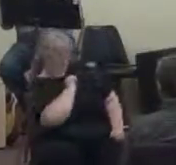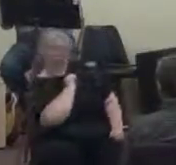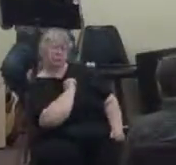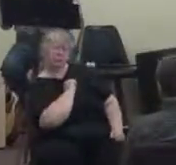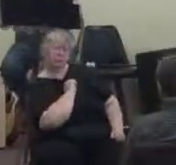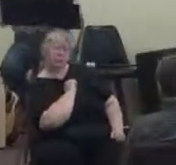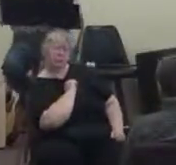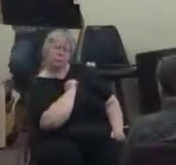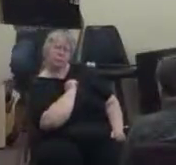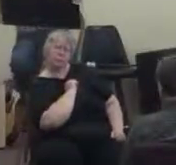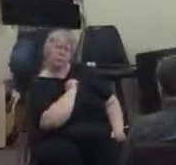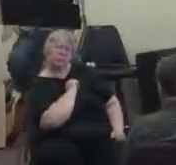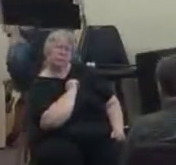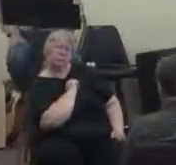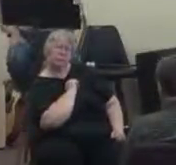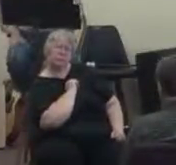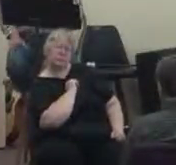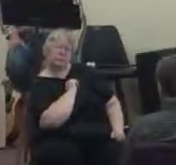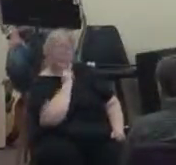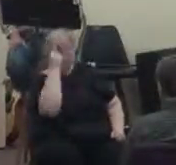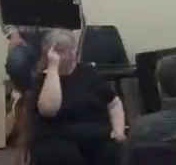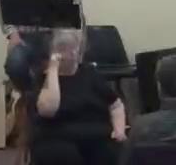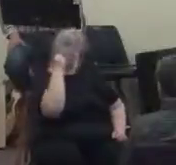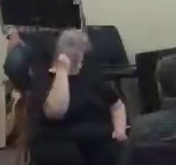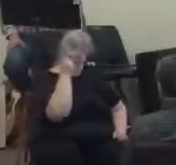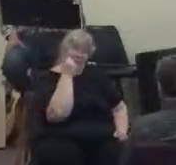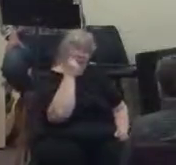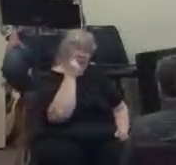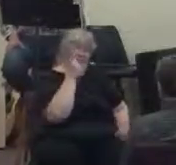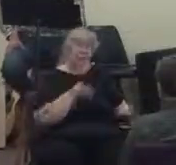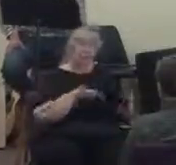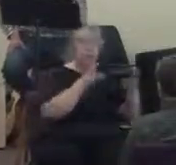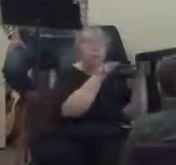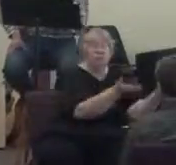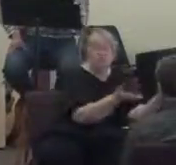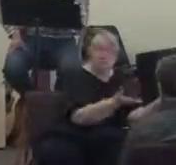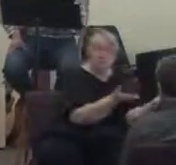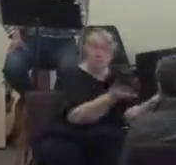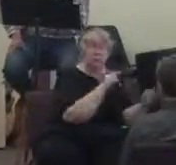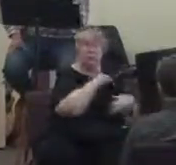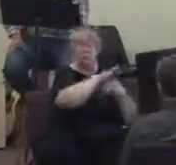And I thought it's cool, he presents that question to all the disciples. Who answers the